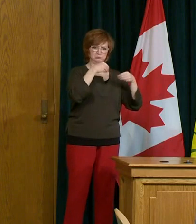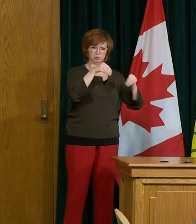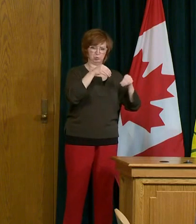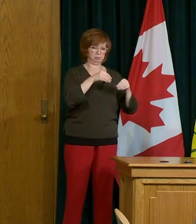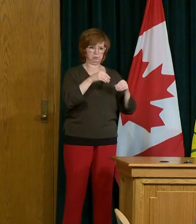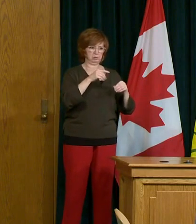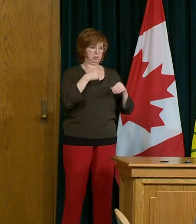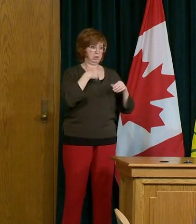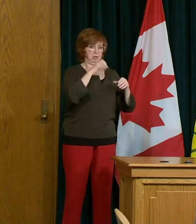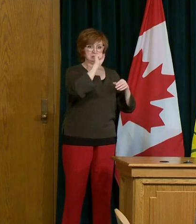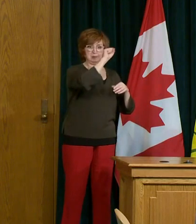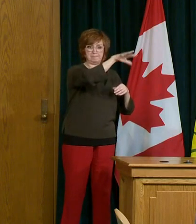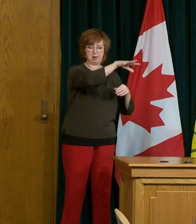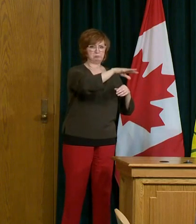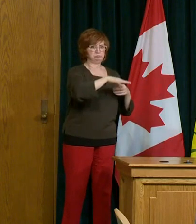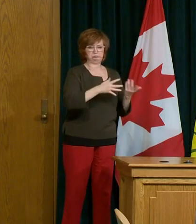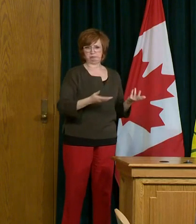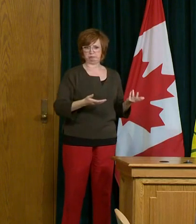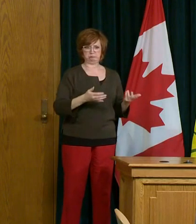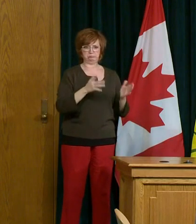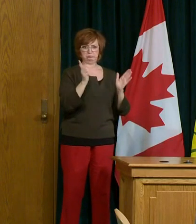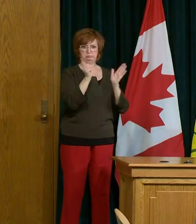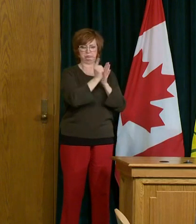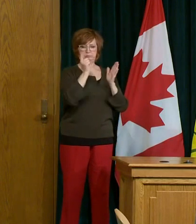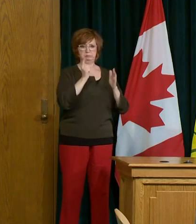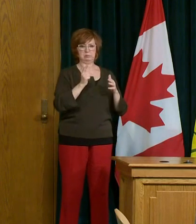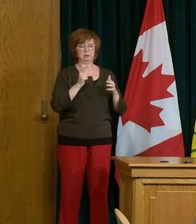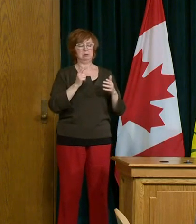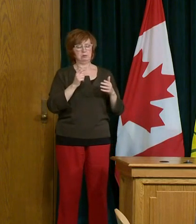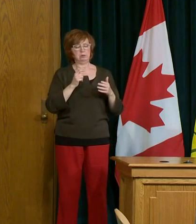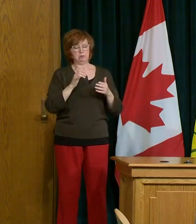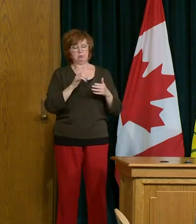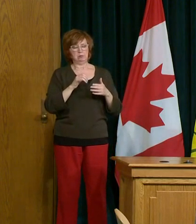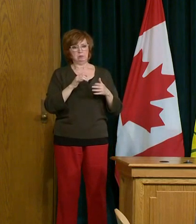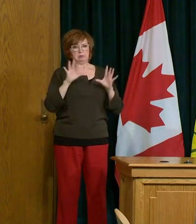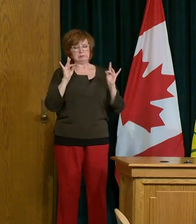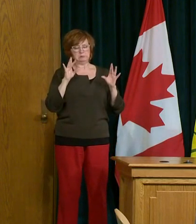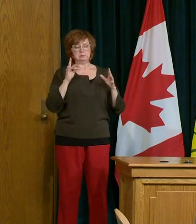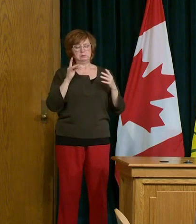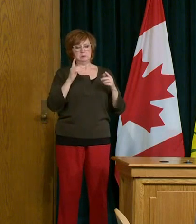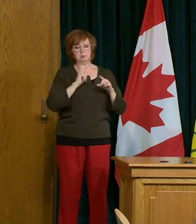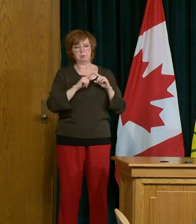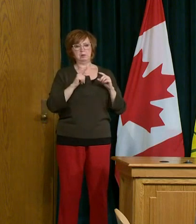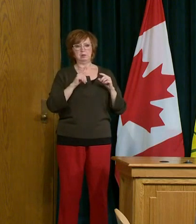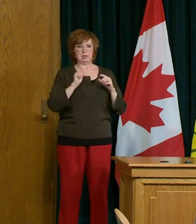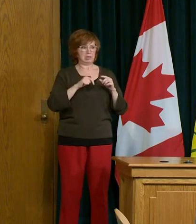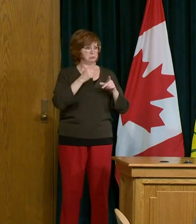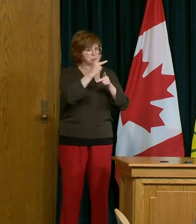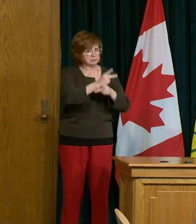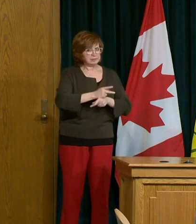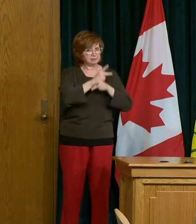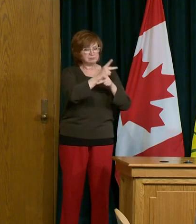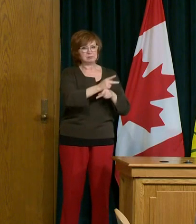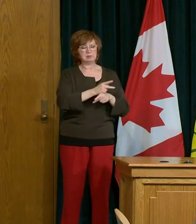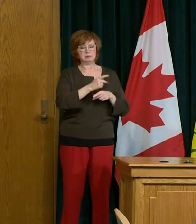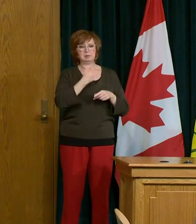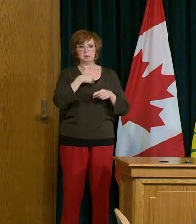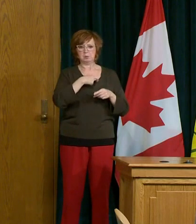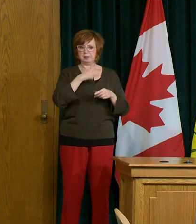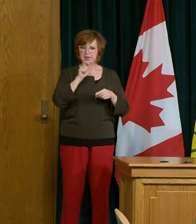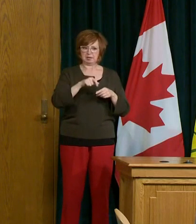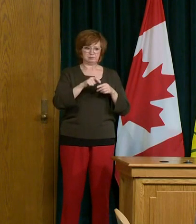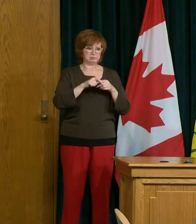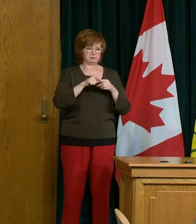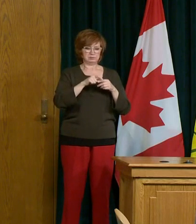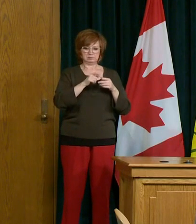can be restocked or not based on a return, and also for future customers as well. So we do have to change our practice to a